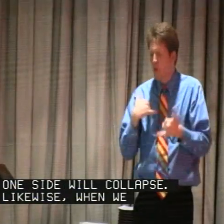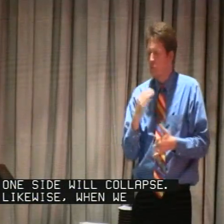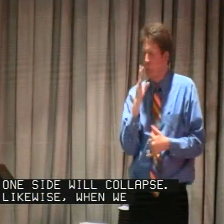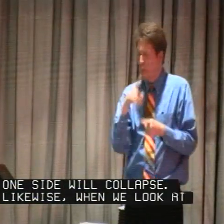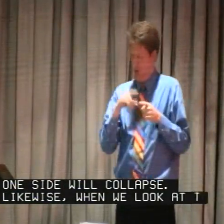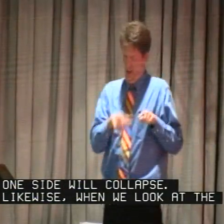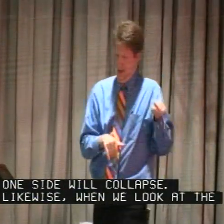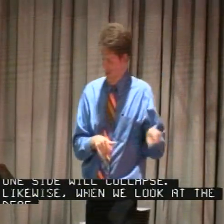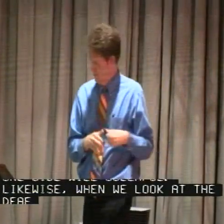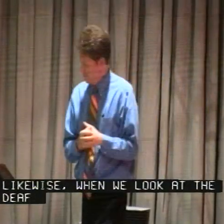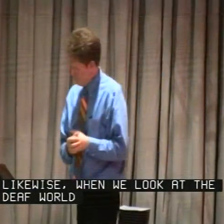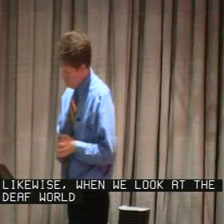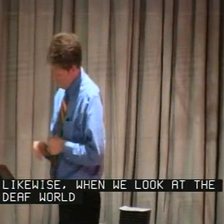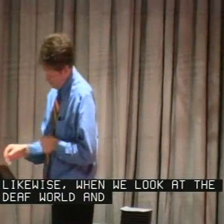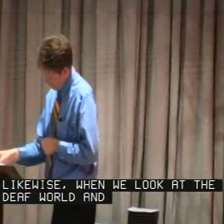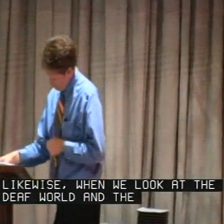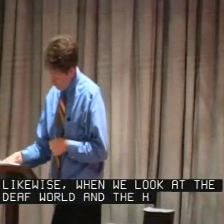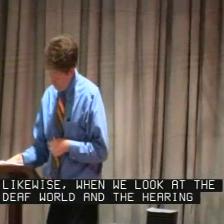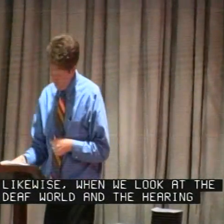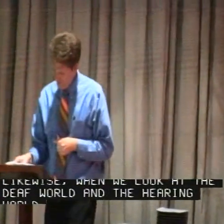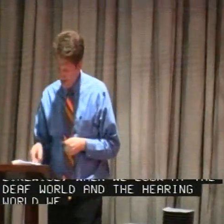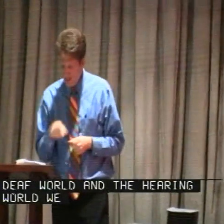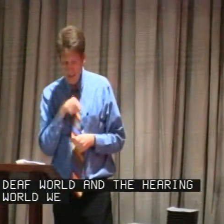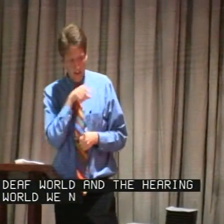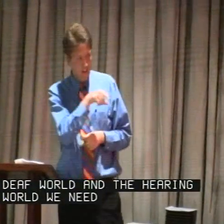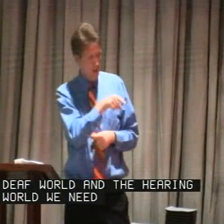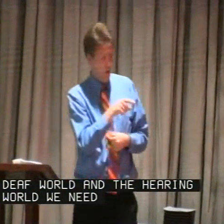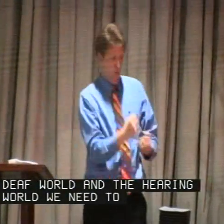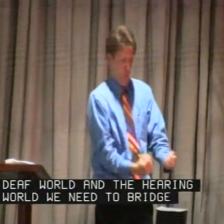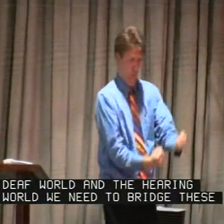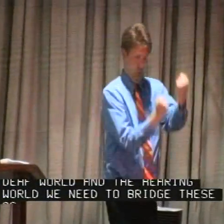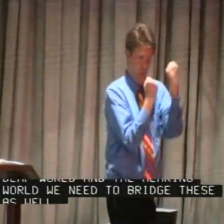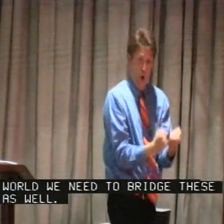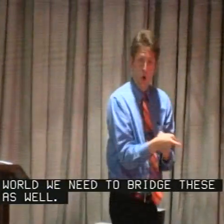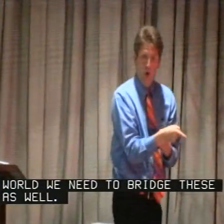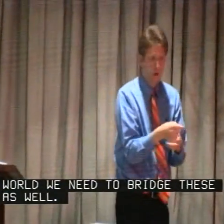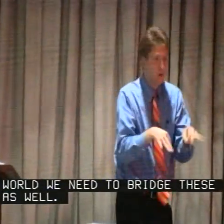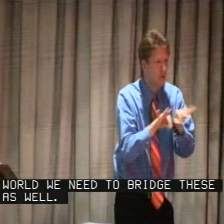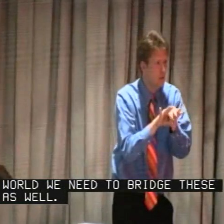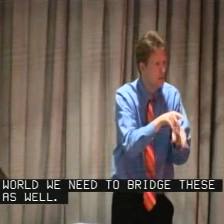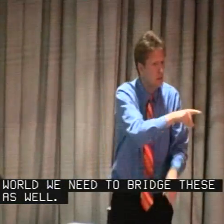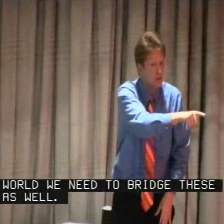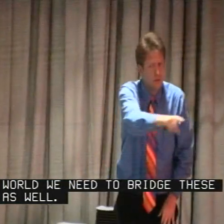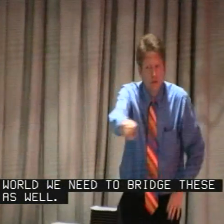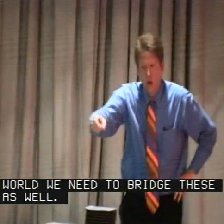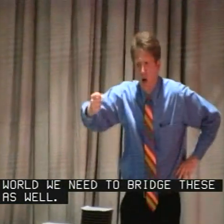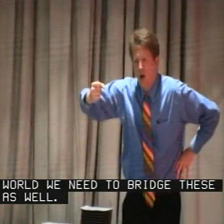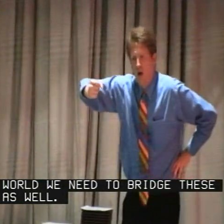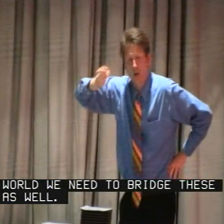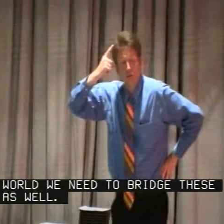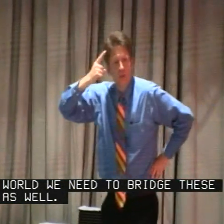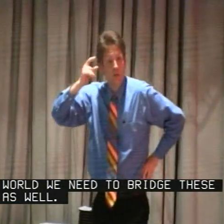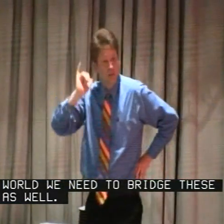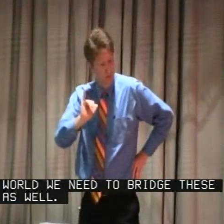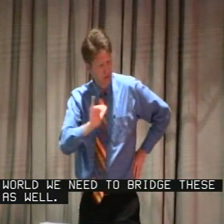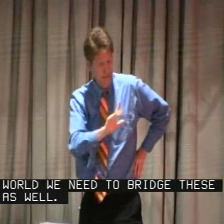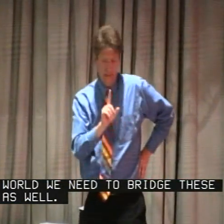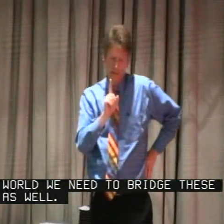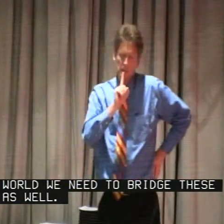world, we need to bridge these as well. It's important that you're strong and